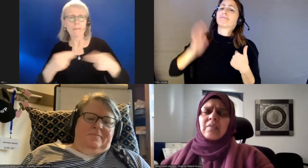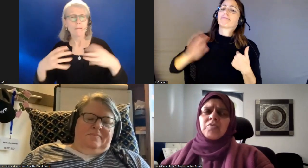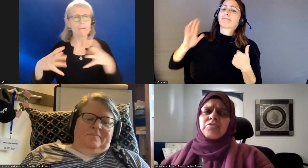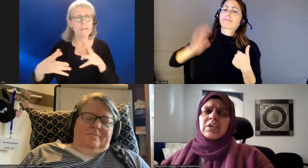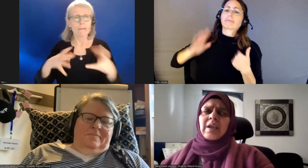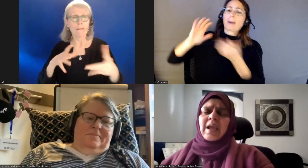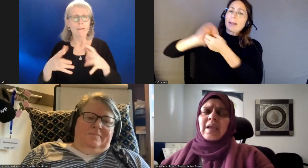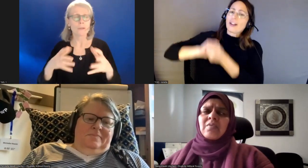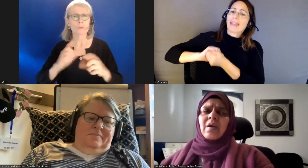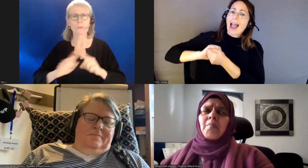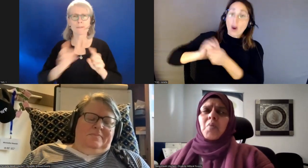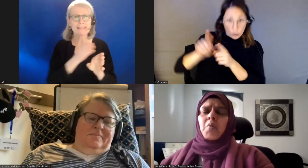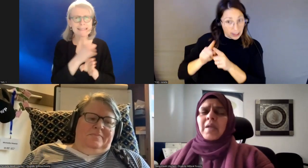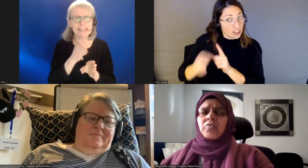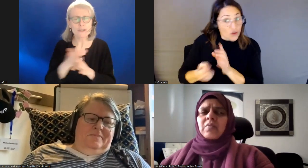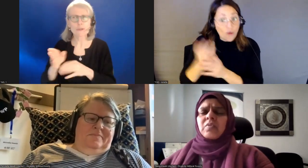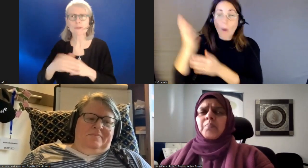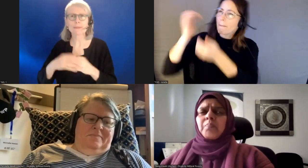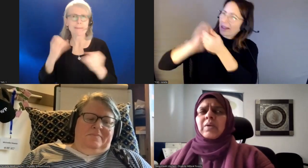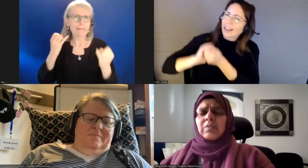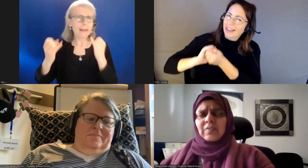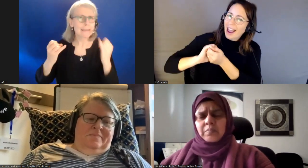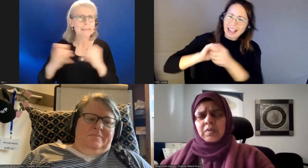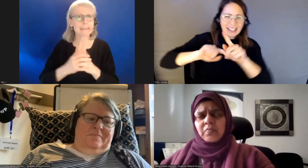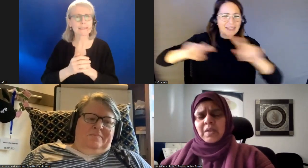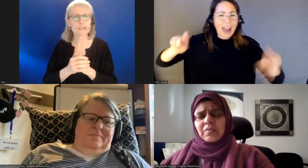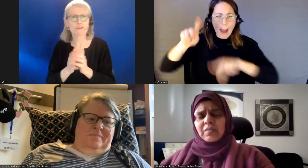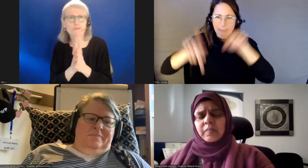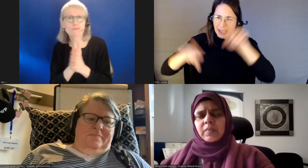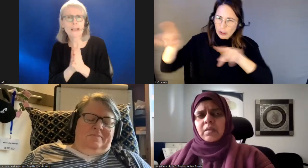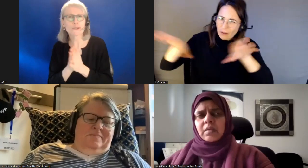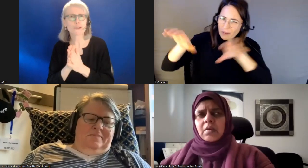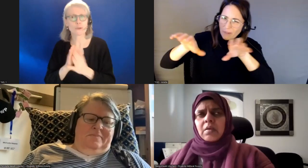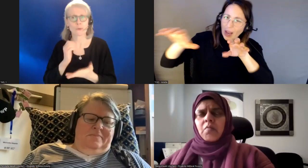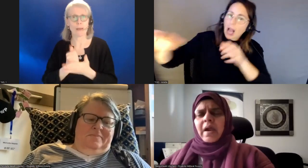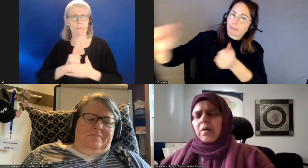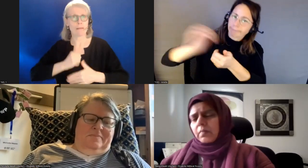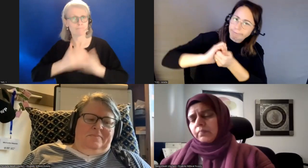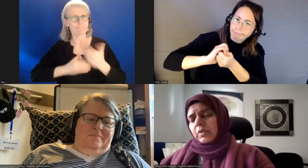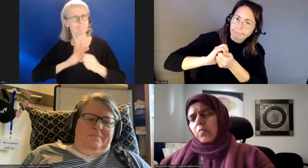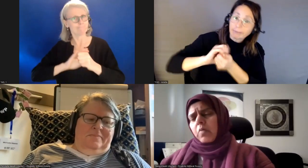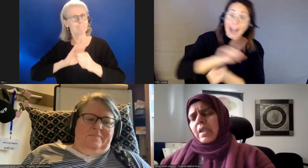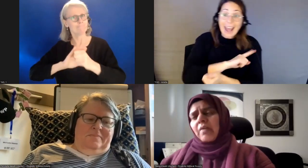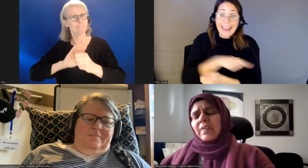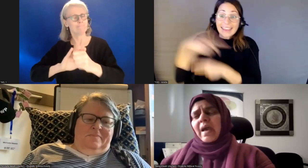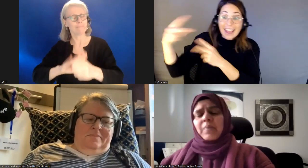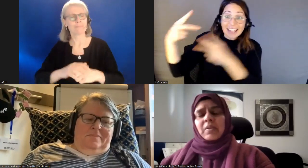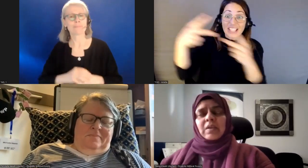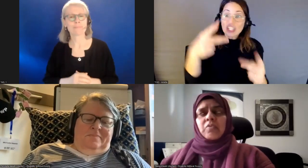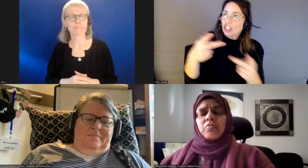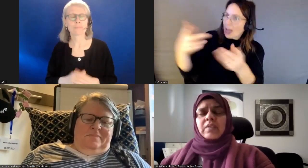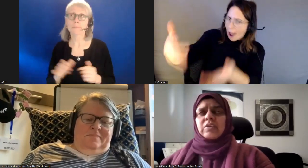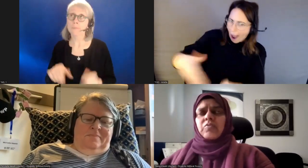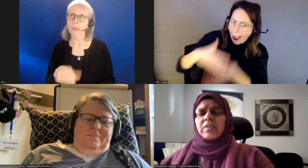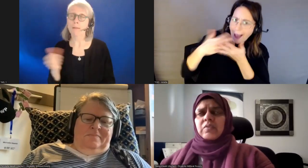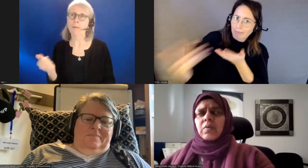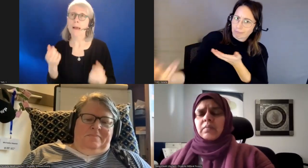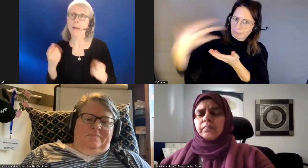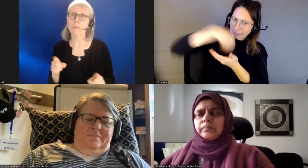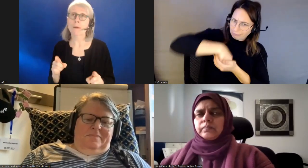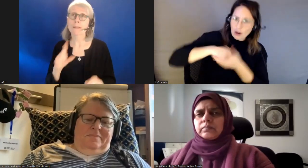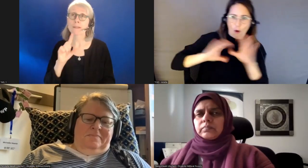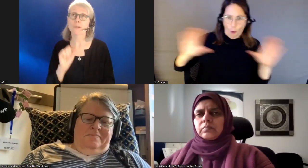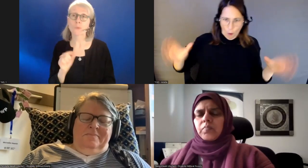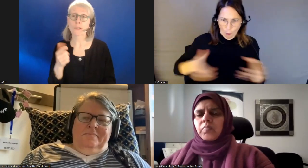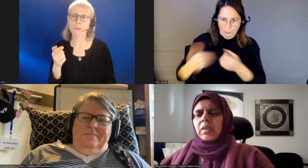ideas, energy, and momentum to build this movement. Well, what else happened in 2021?